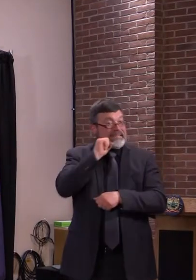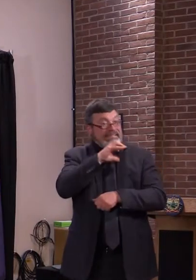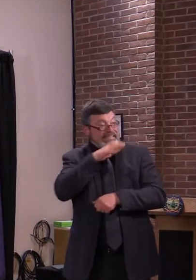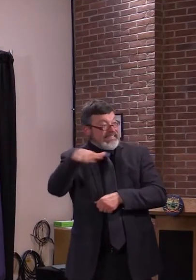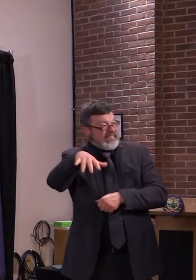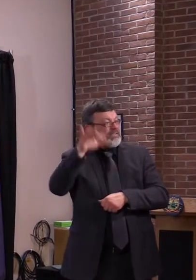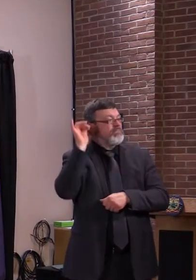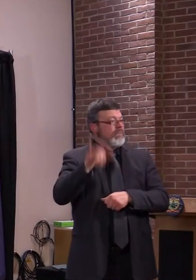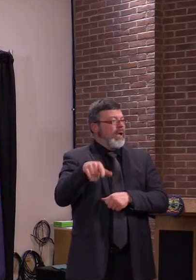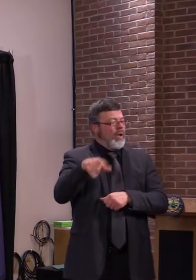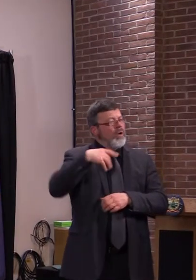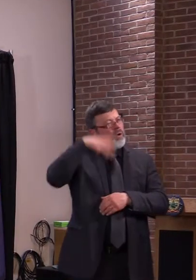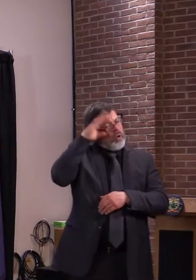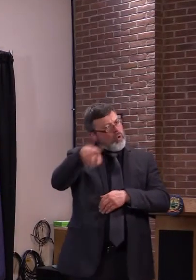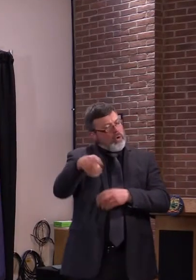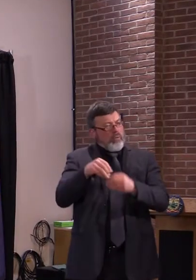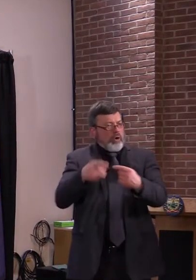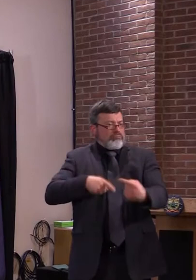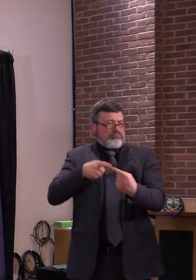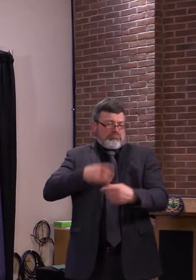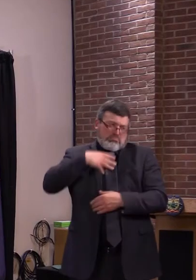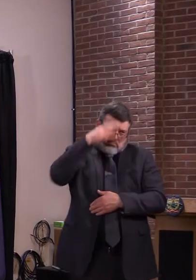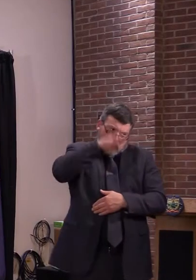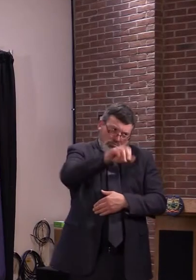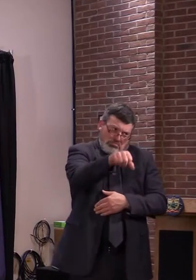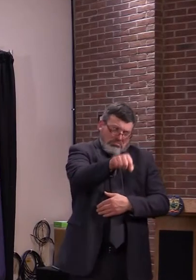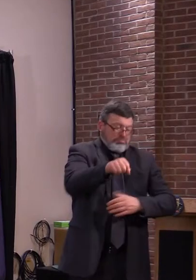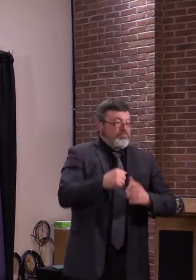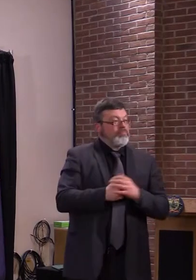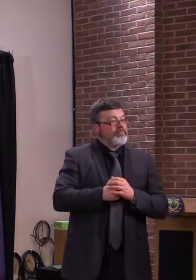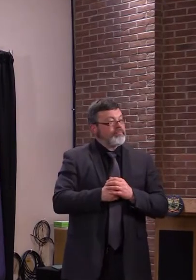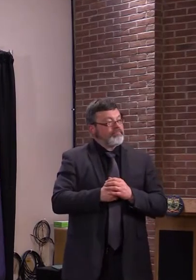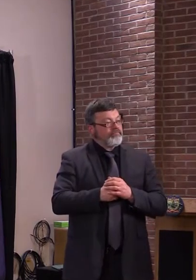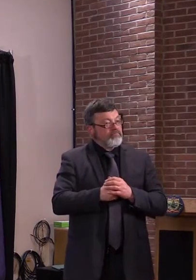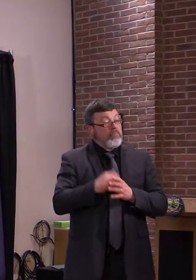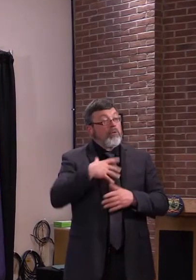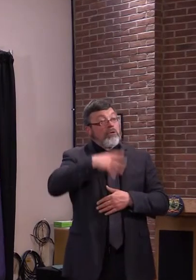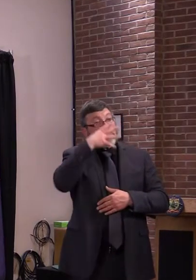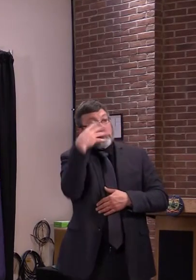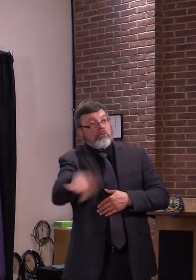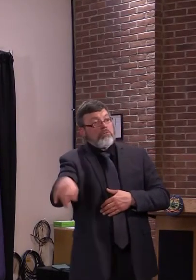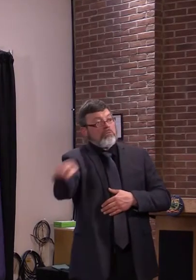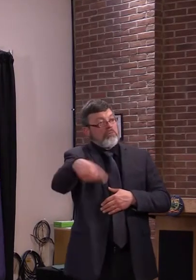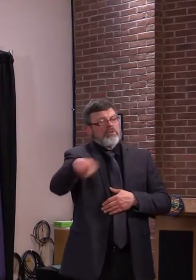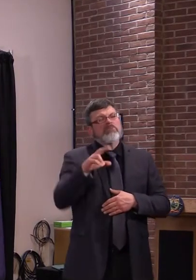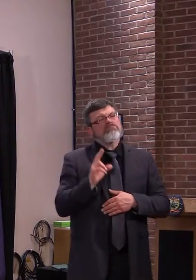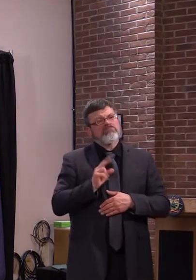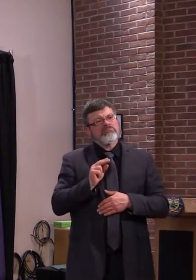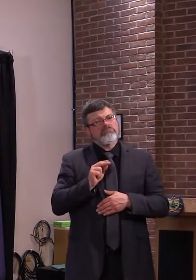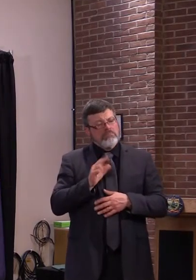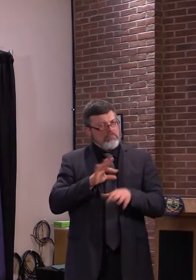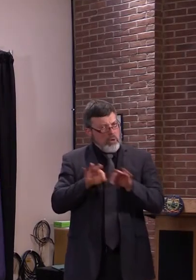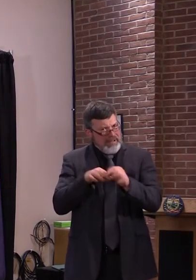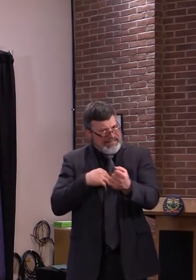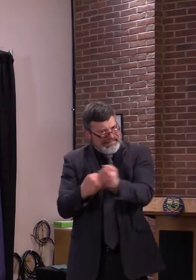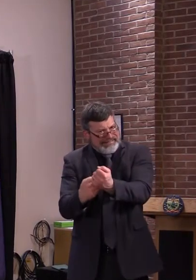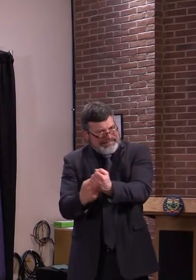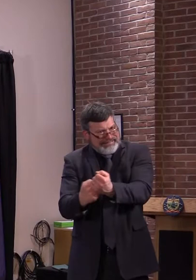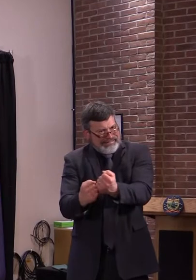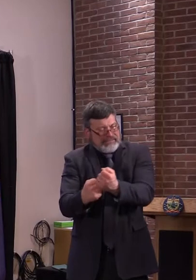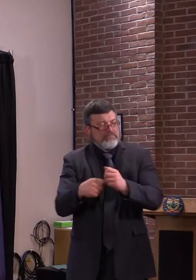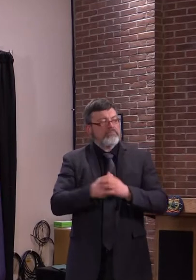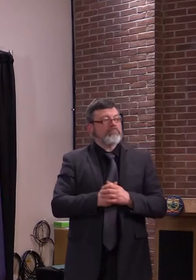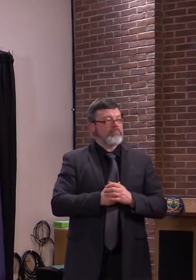Vermonters and anyone who faces personal, historical, or cultural health equity challenges. Within